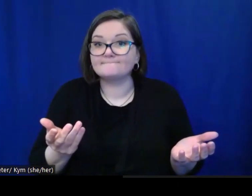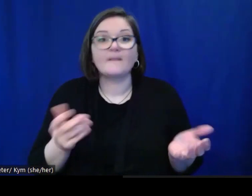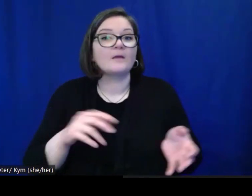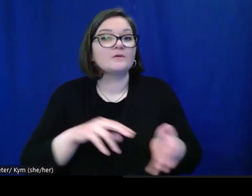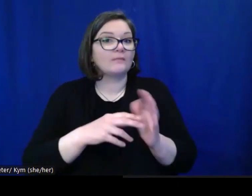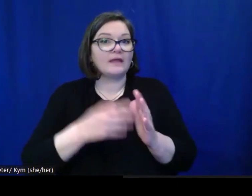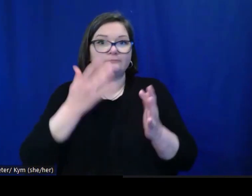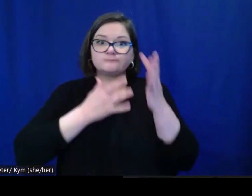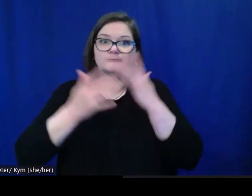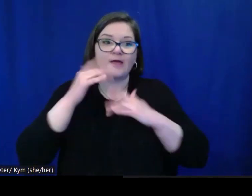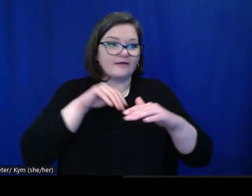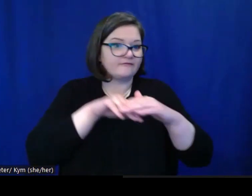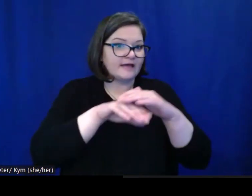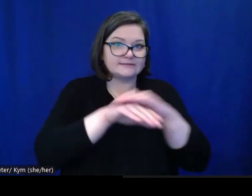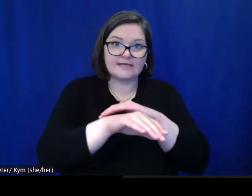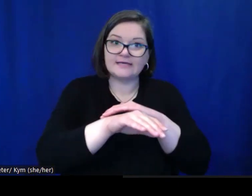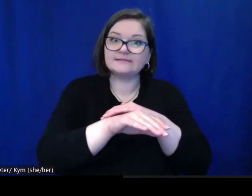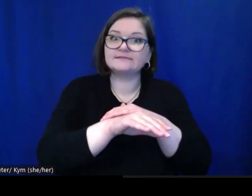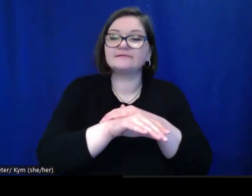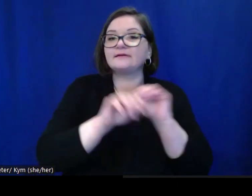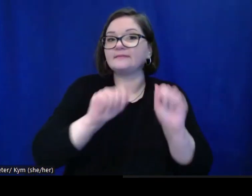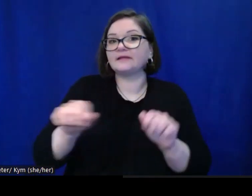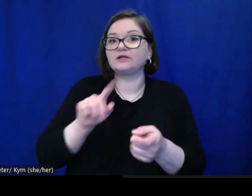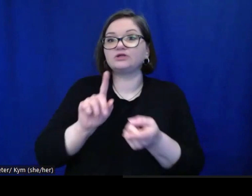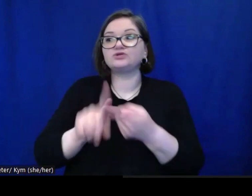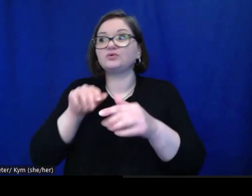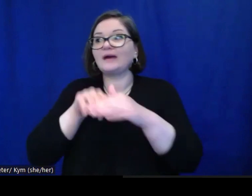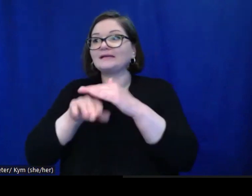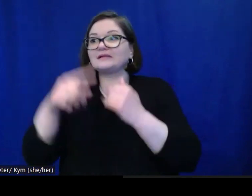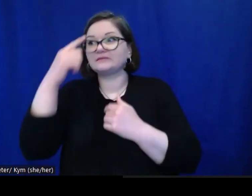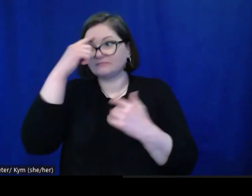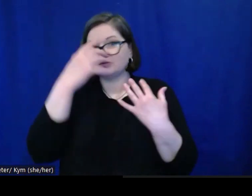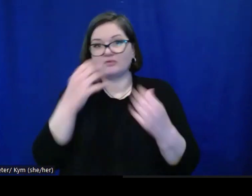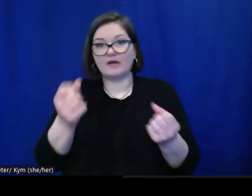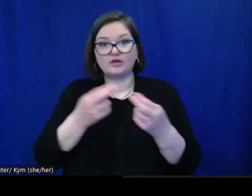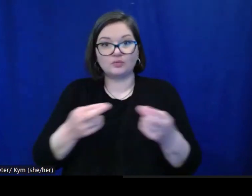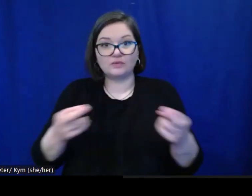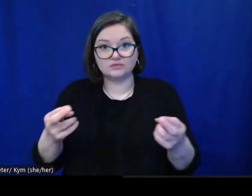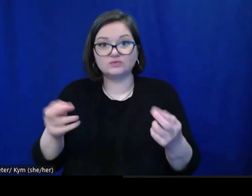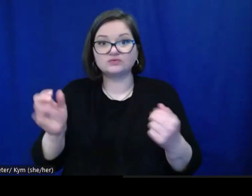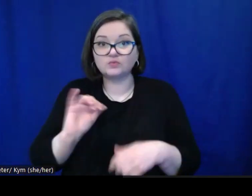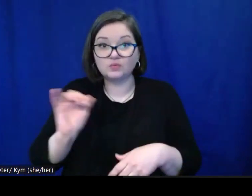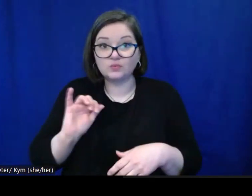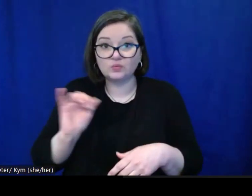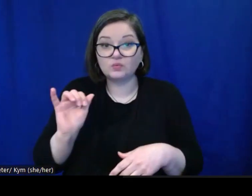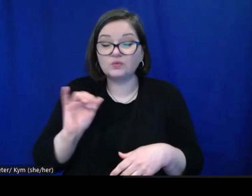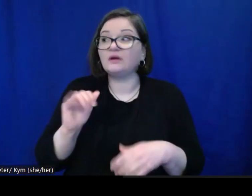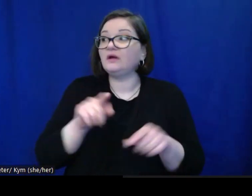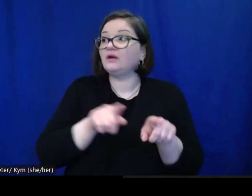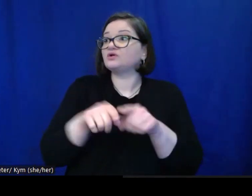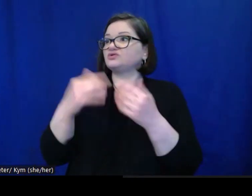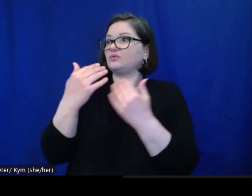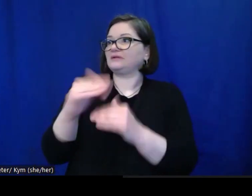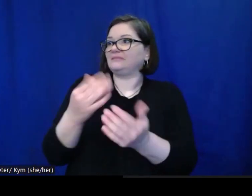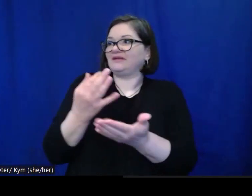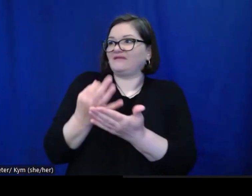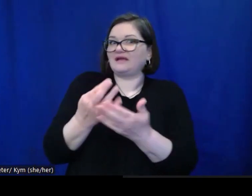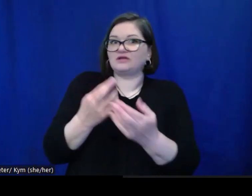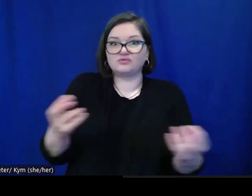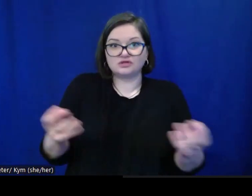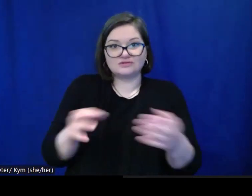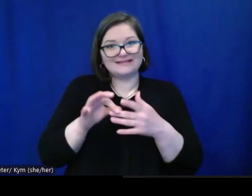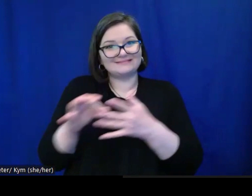access and ability to access mental health resources. And also limited financial resources leading